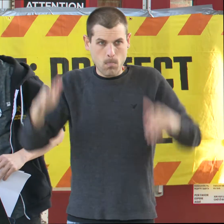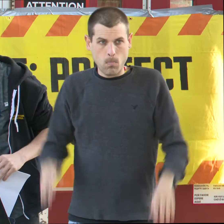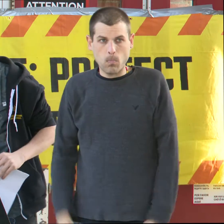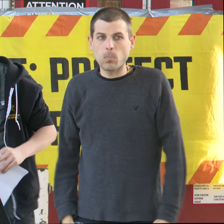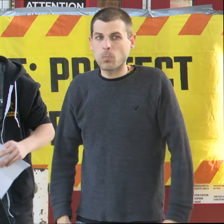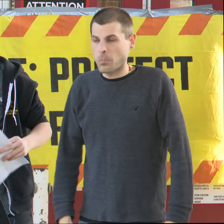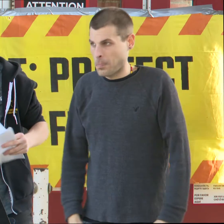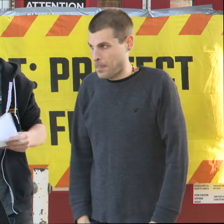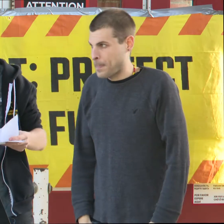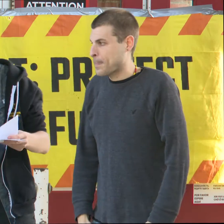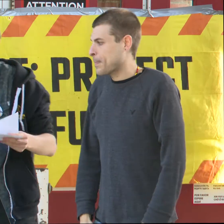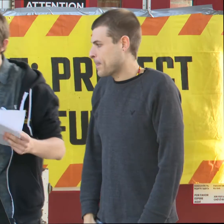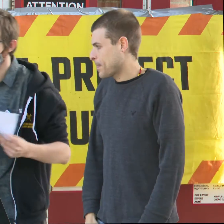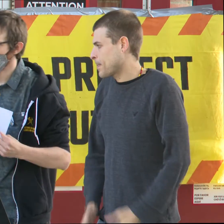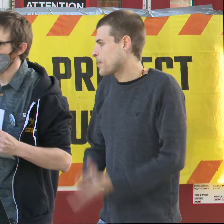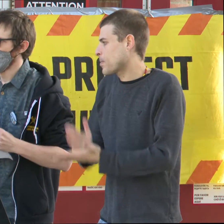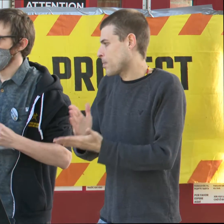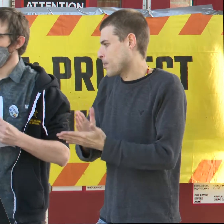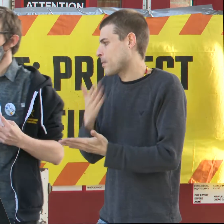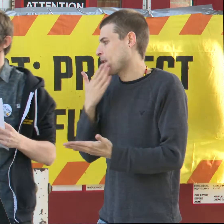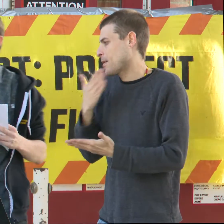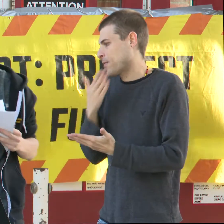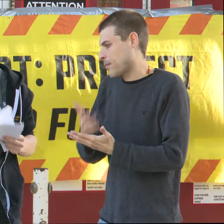All right, thank you very much.